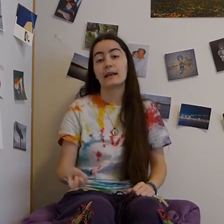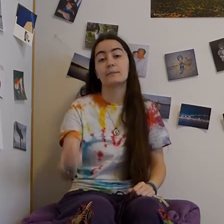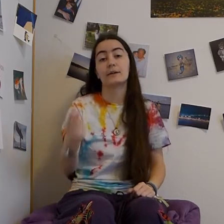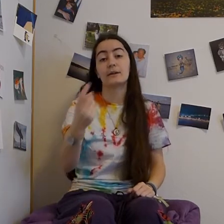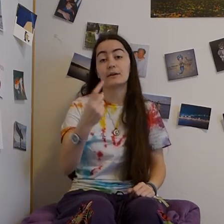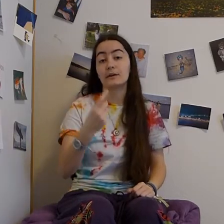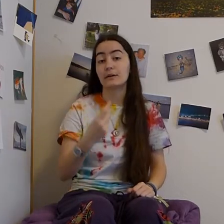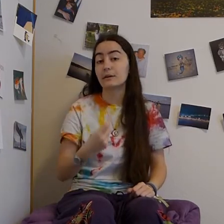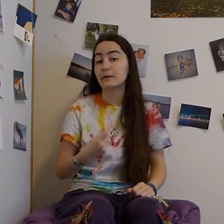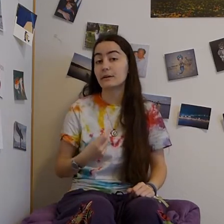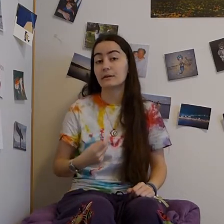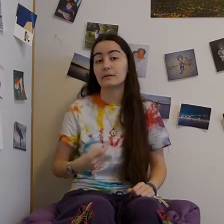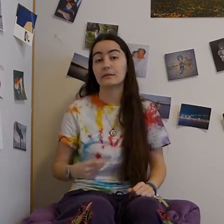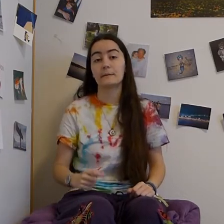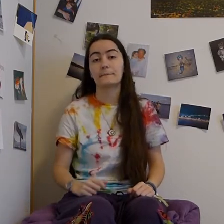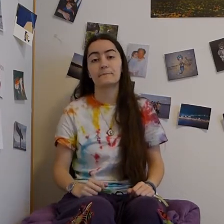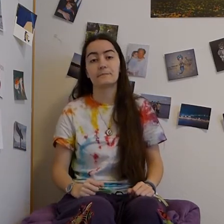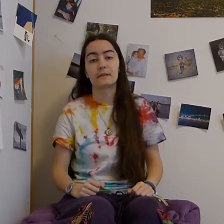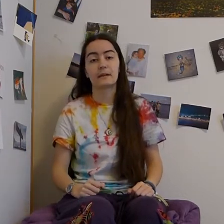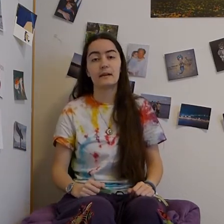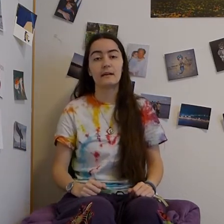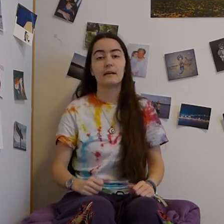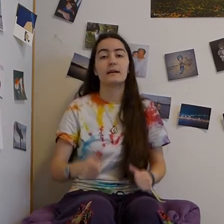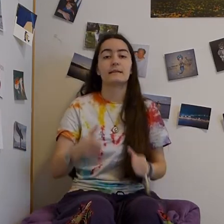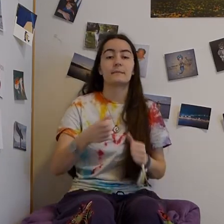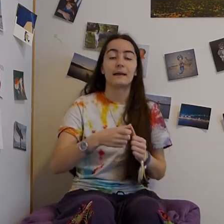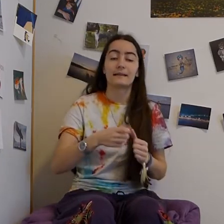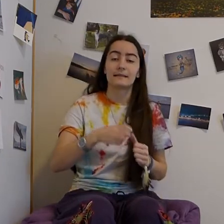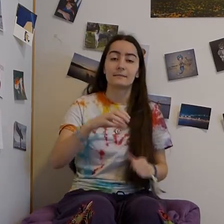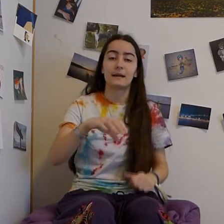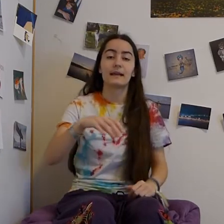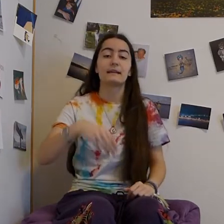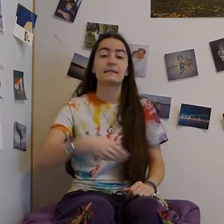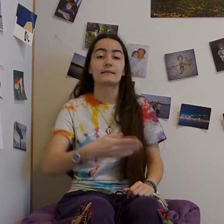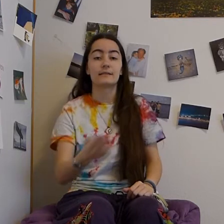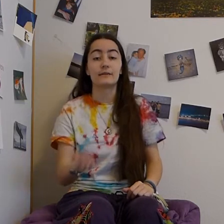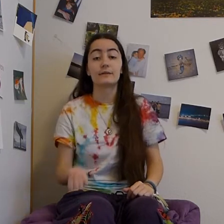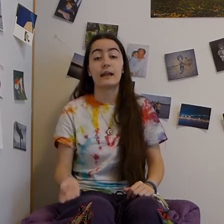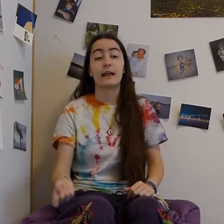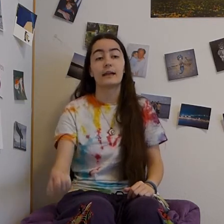came along. It's a better place since you came